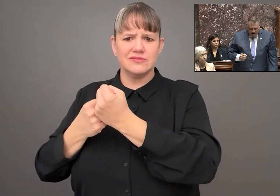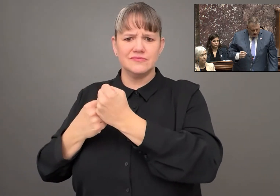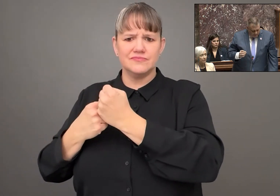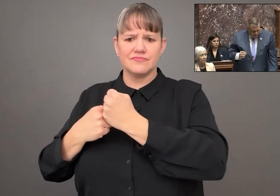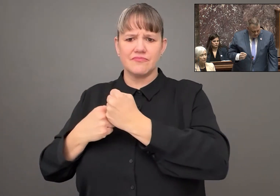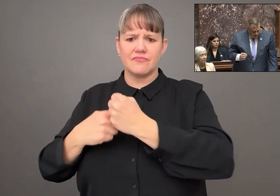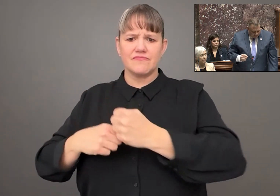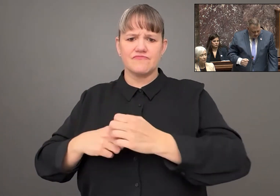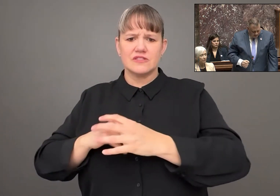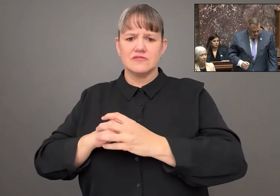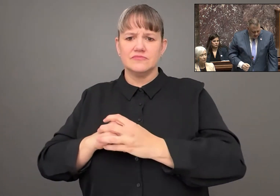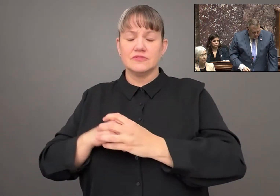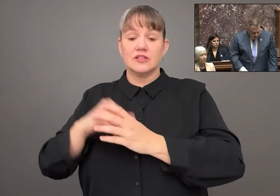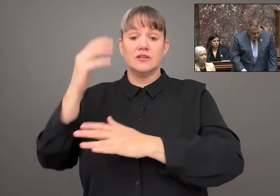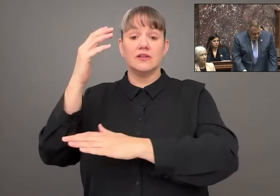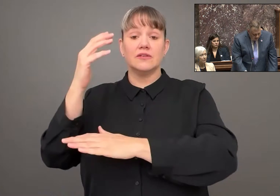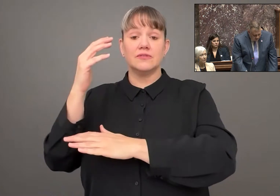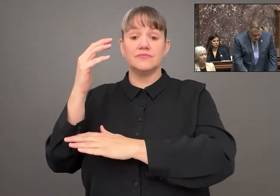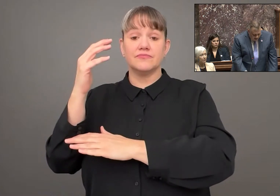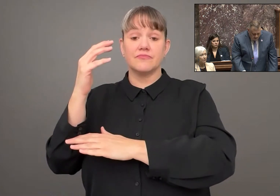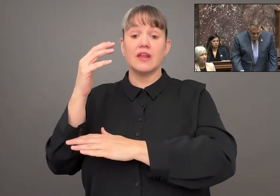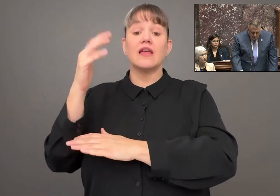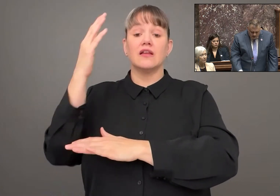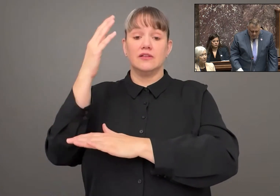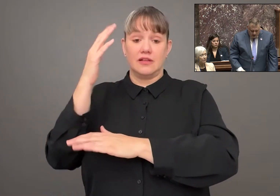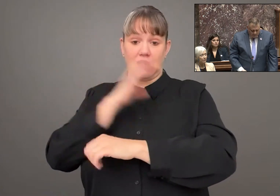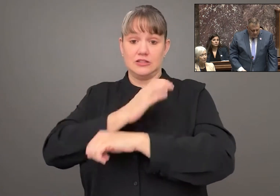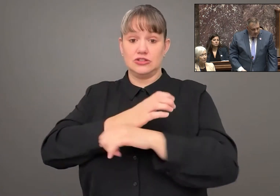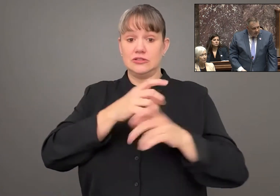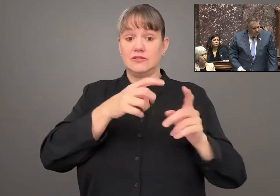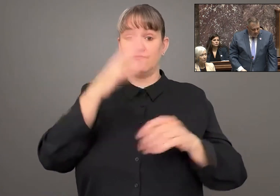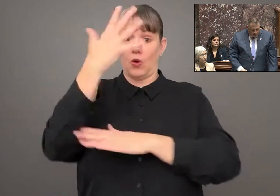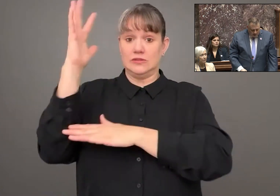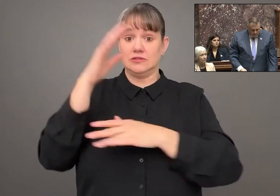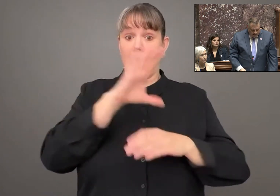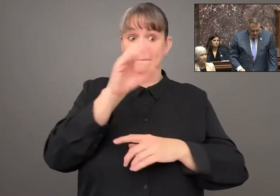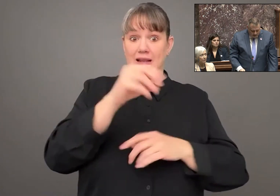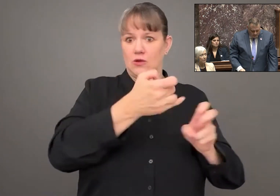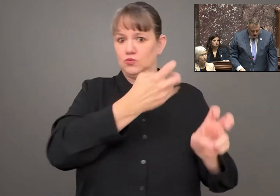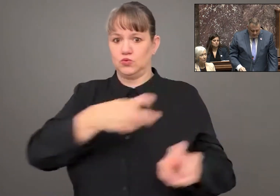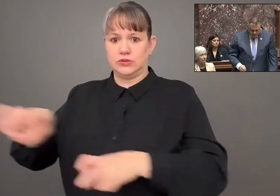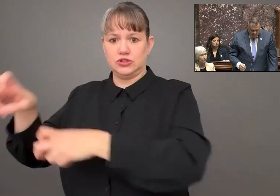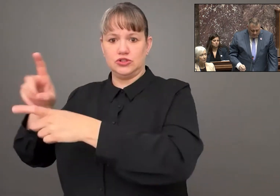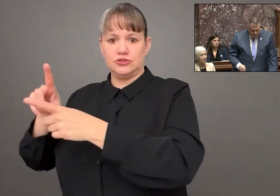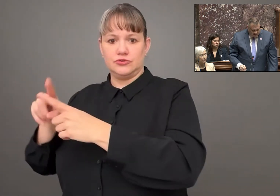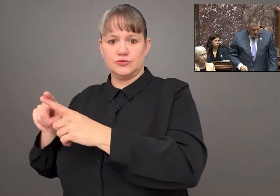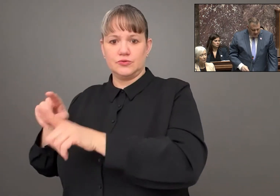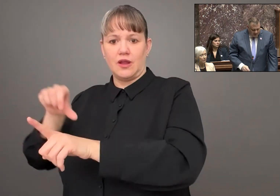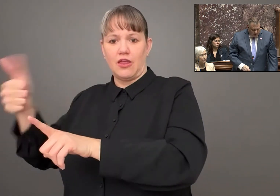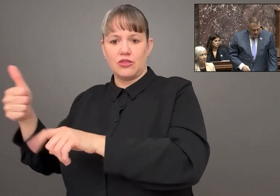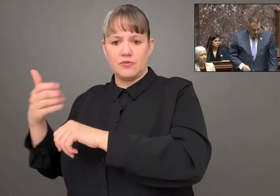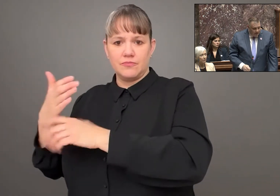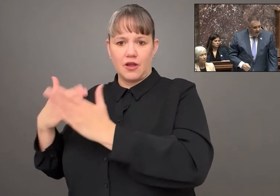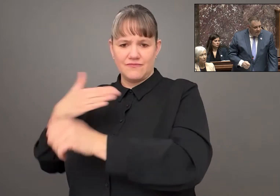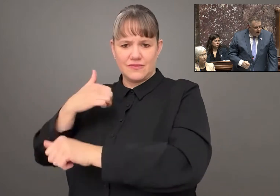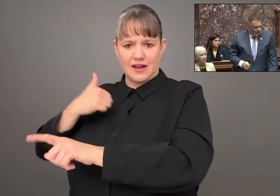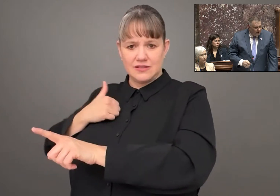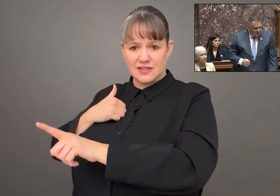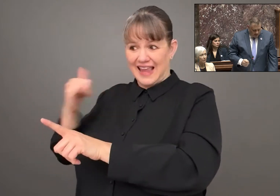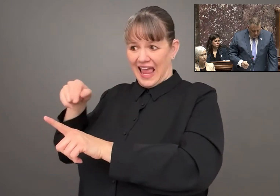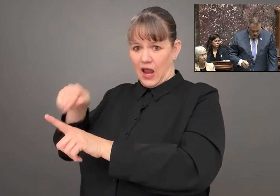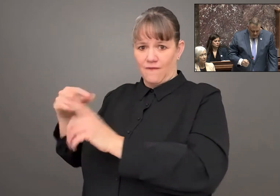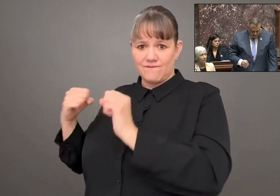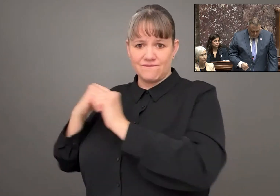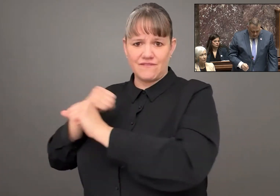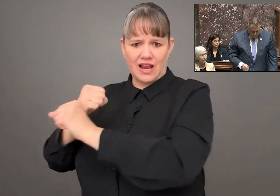Canada, other parts of the United States, and instead of fighting to make the forest industry more competitive, this government is chasing away